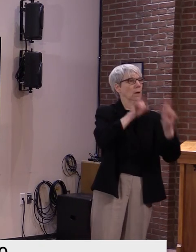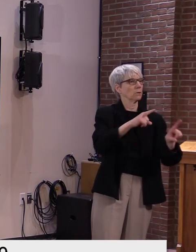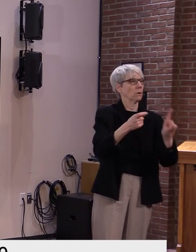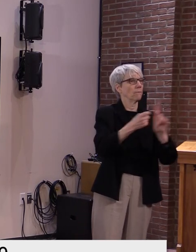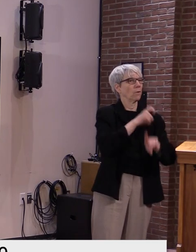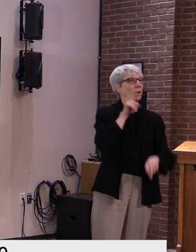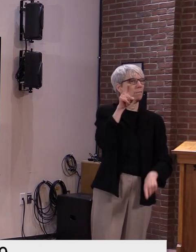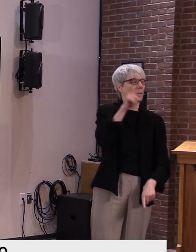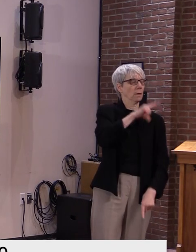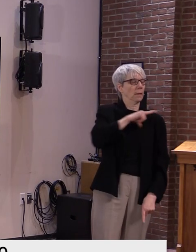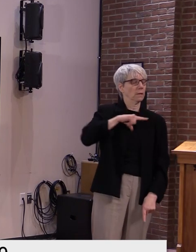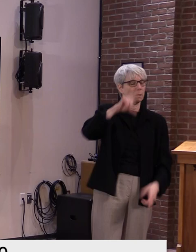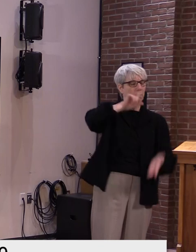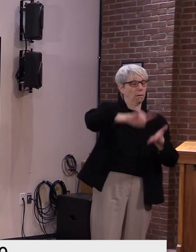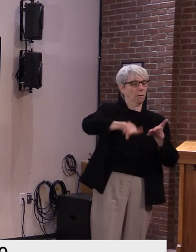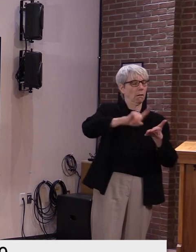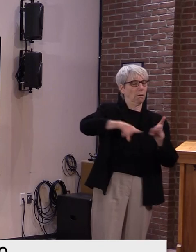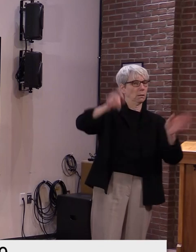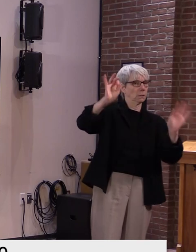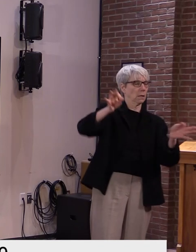a legislative look as well.